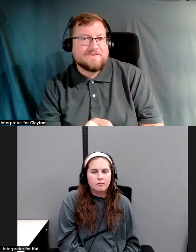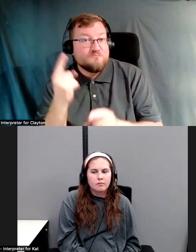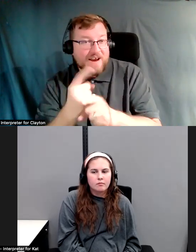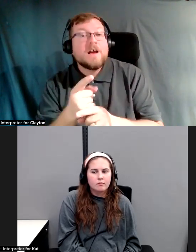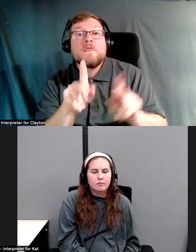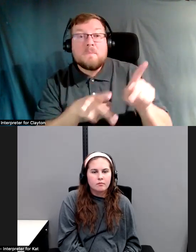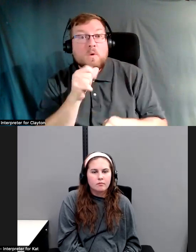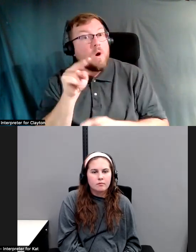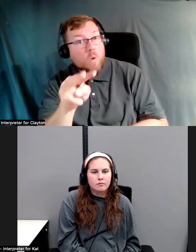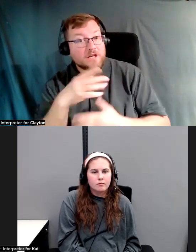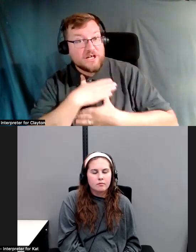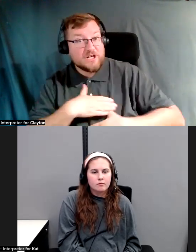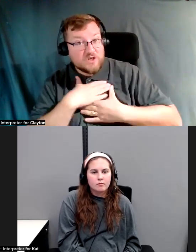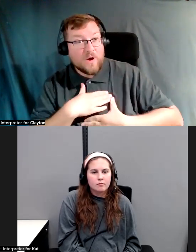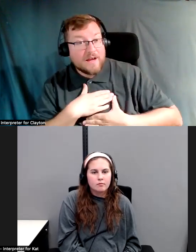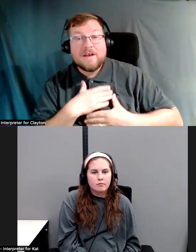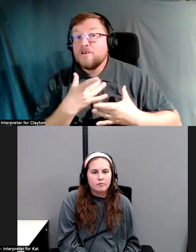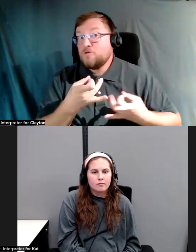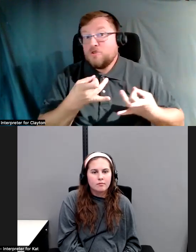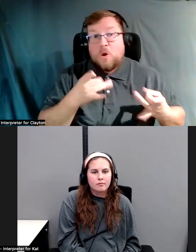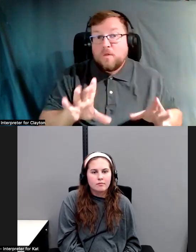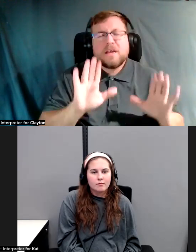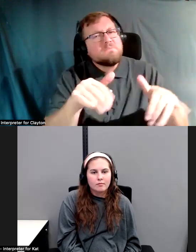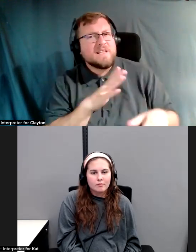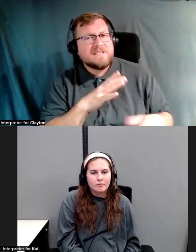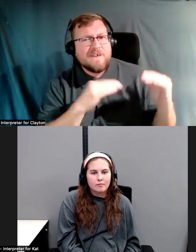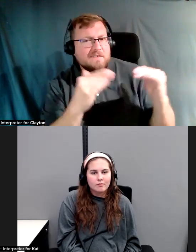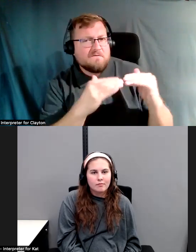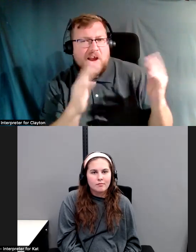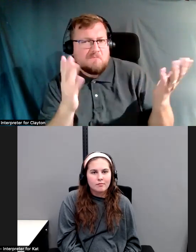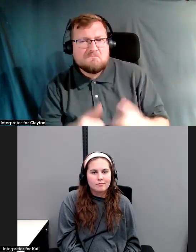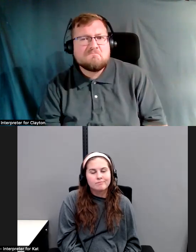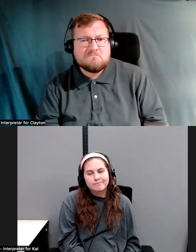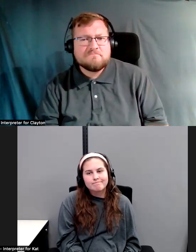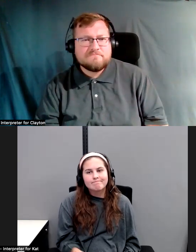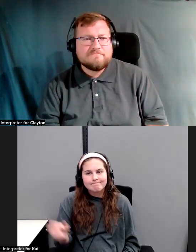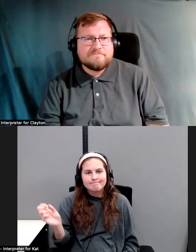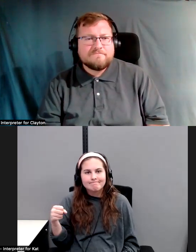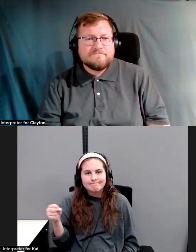it. And if you don't like it, fair enough. But yeah, I do